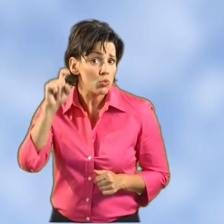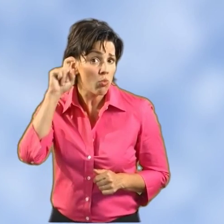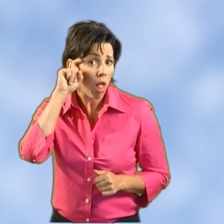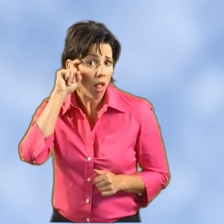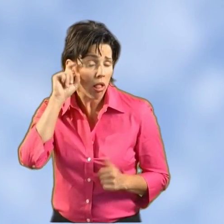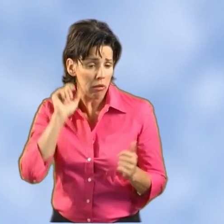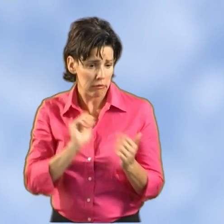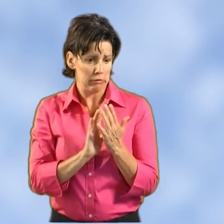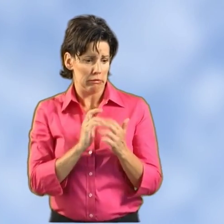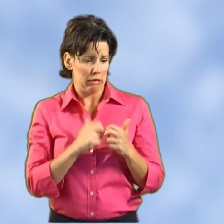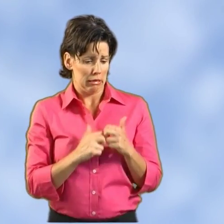sexual problems.